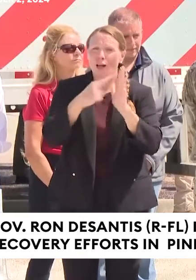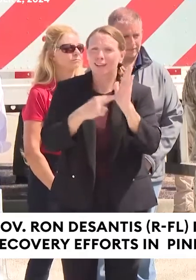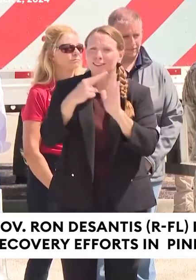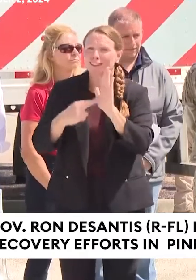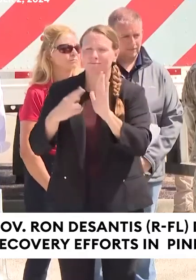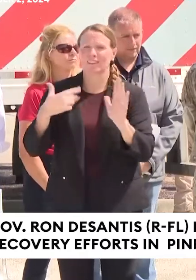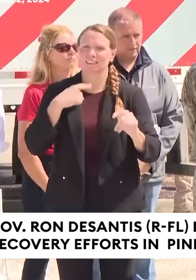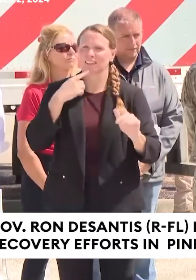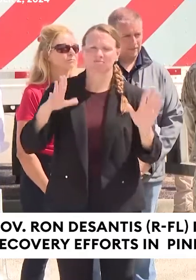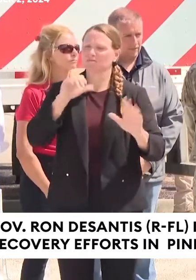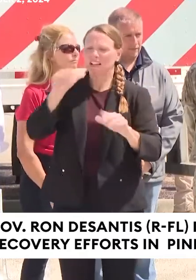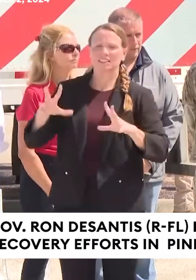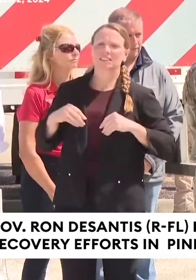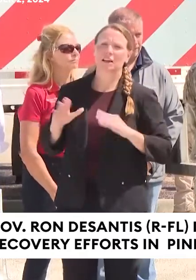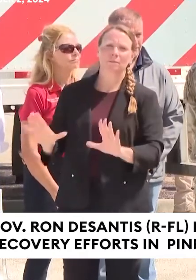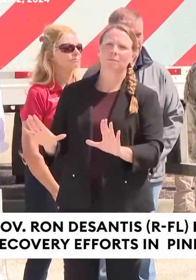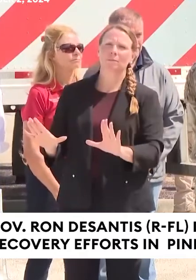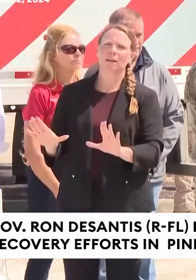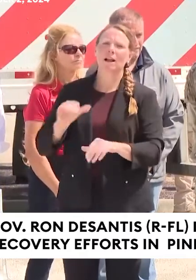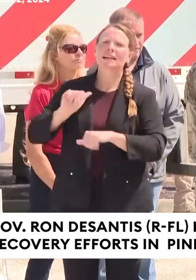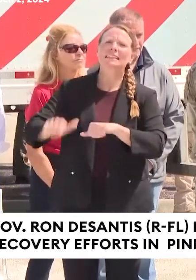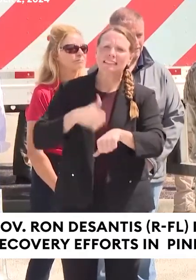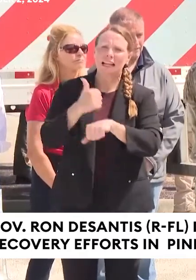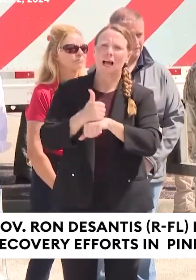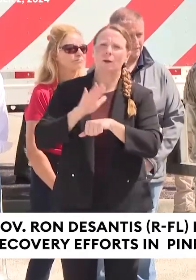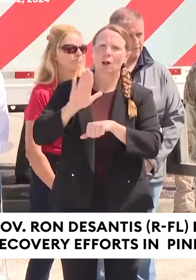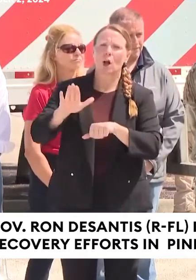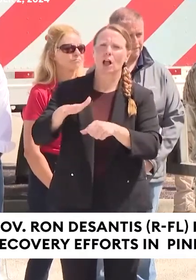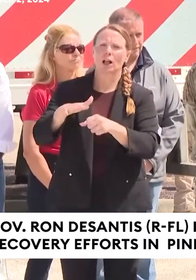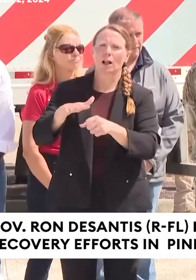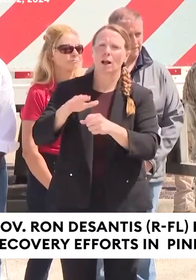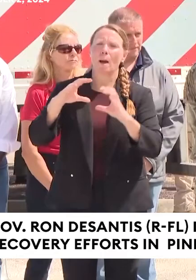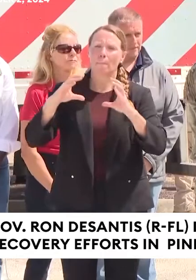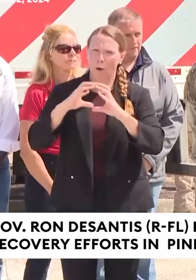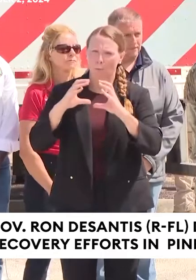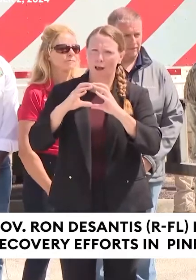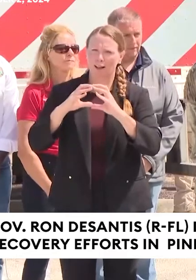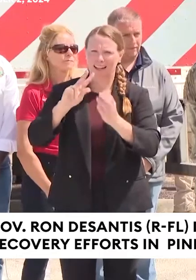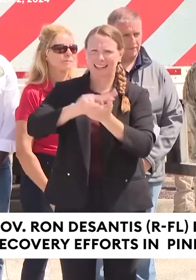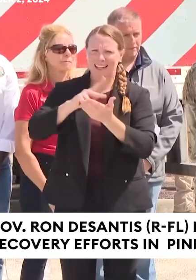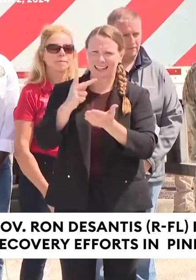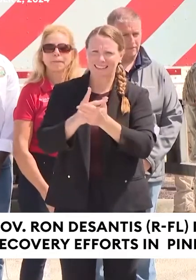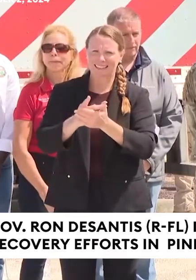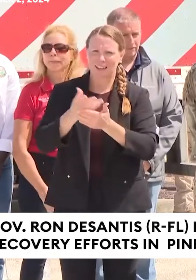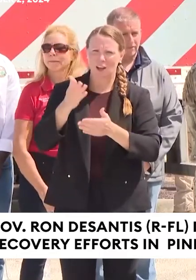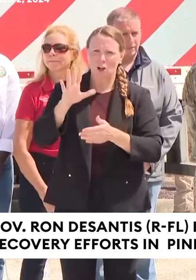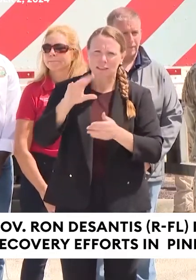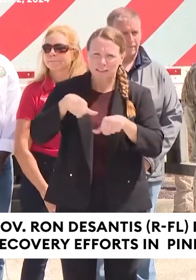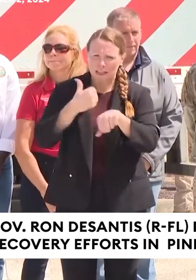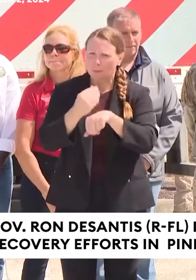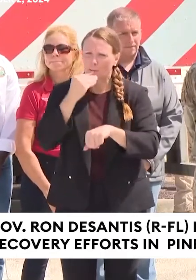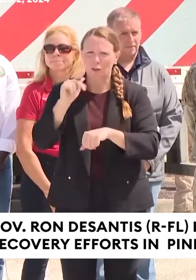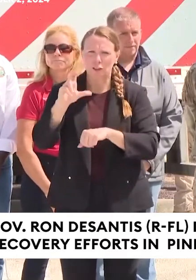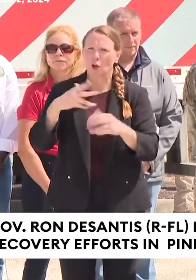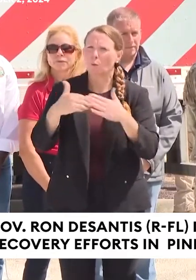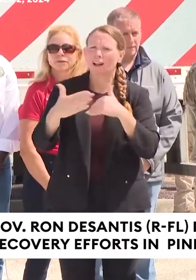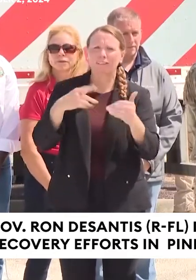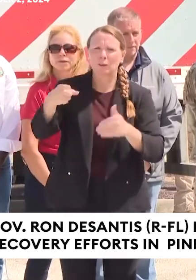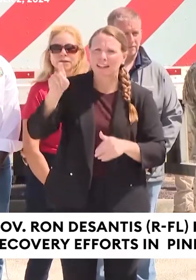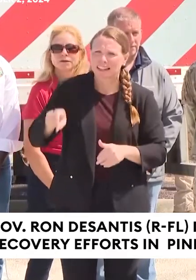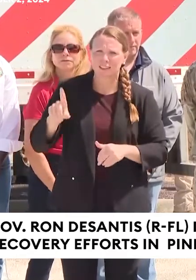that's unacceptable. Set up your mobile kitchen. Set up your food truck. Do whatever you need to do to get back on